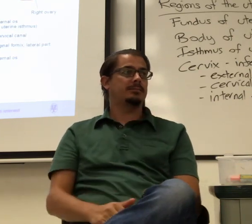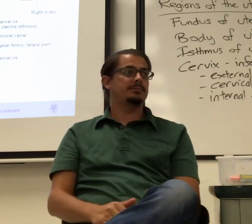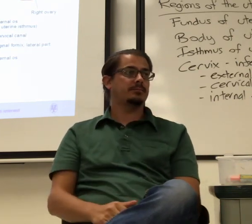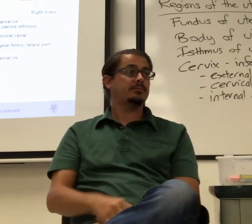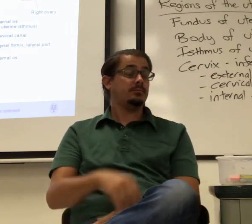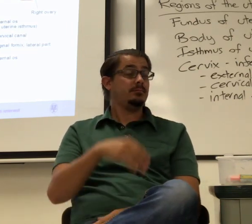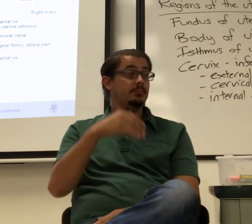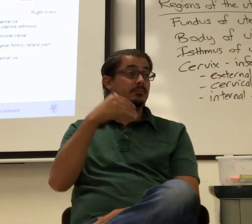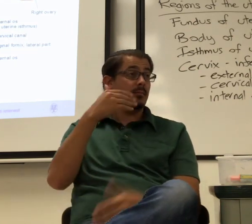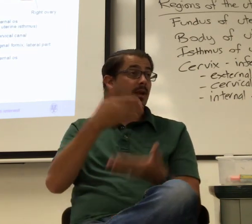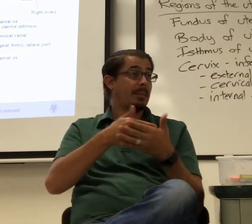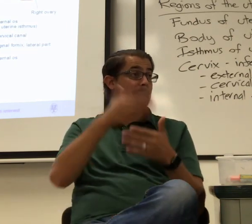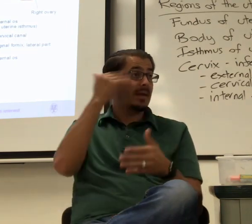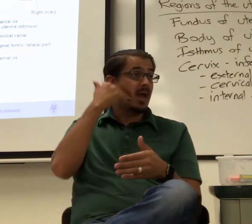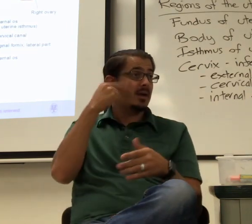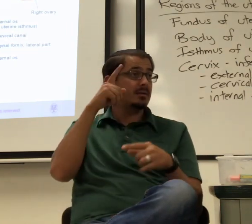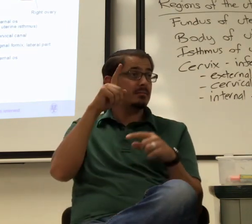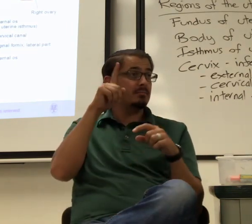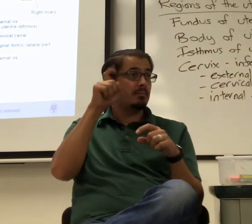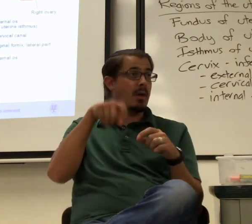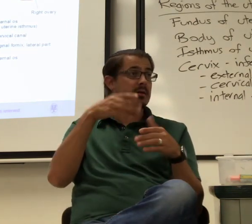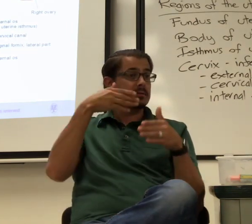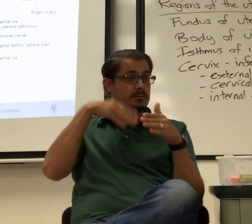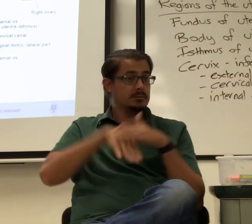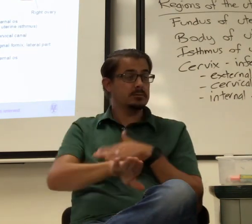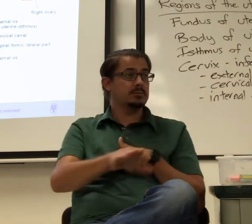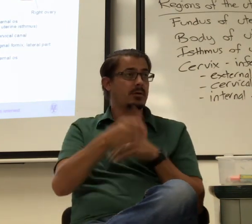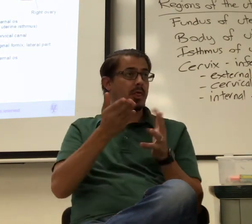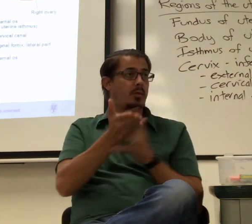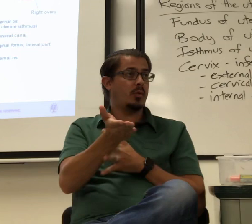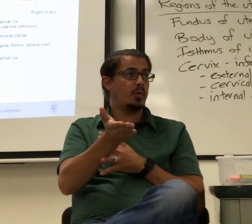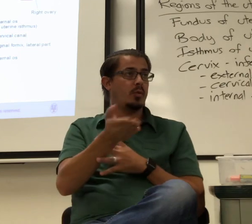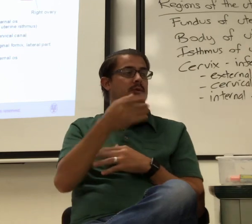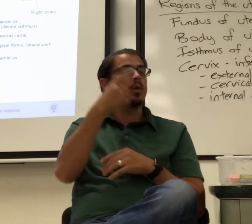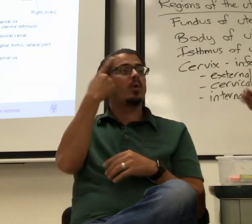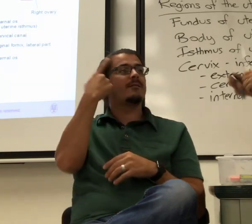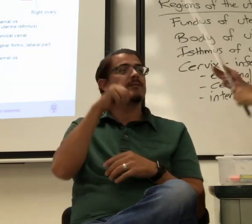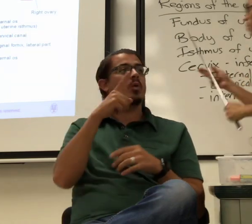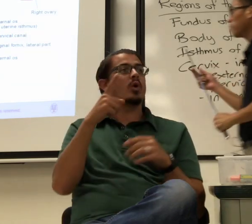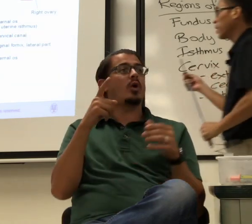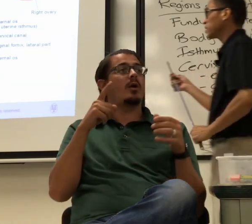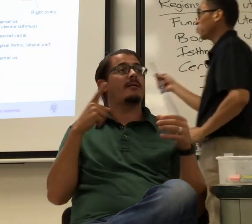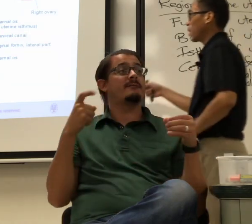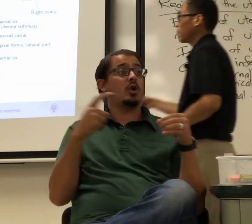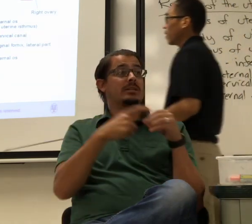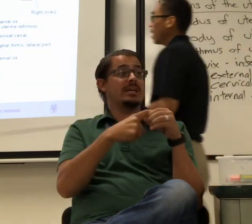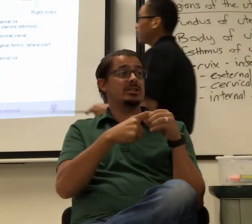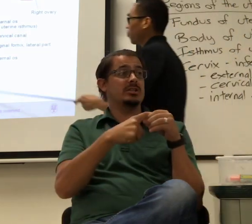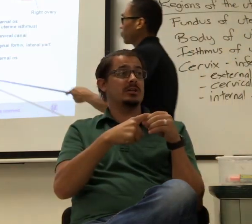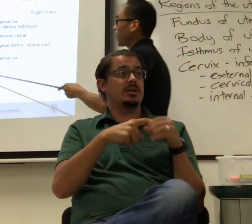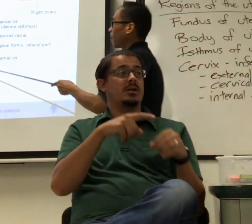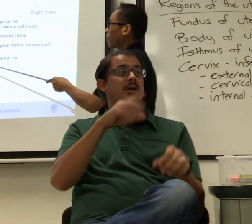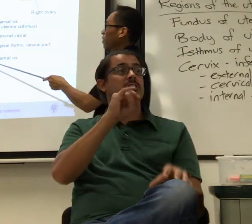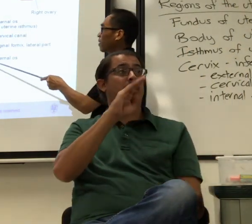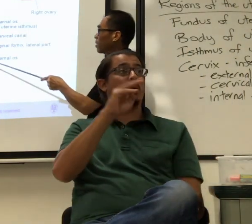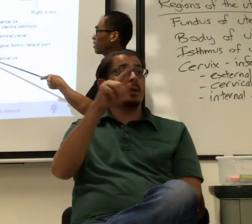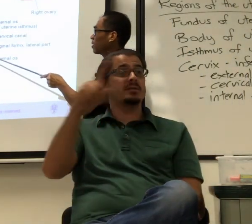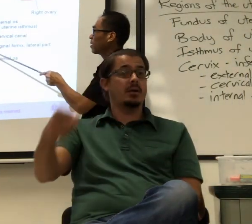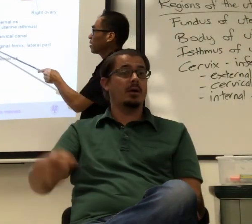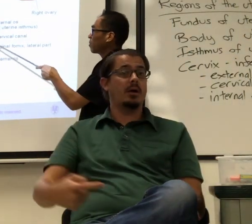Baby's head must fit through there. And so, in terms of fertilization, sperm must swim up through